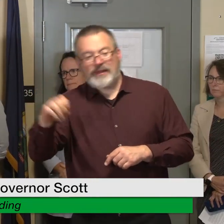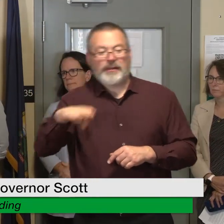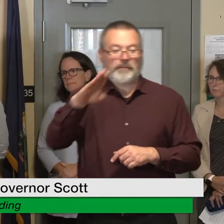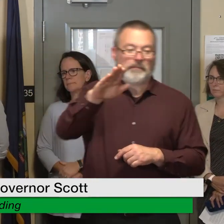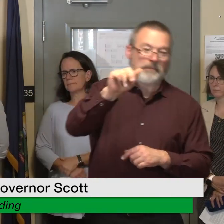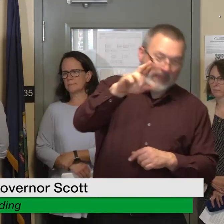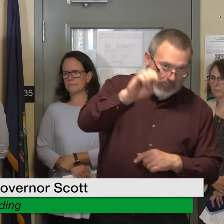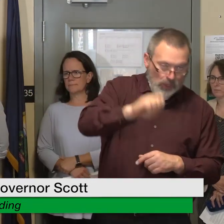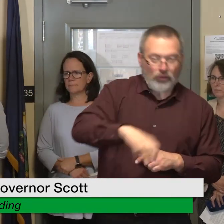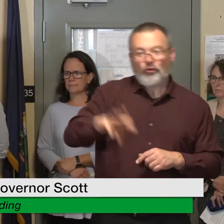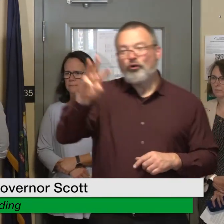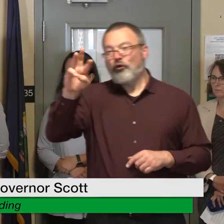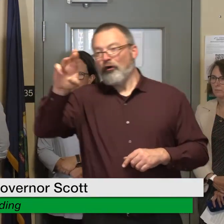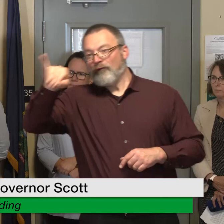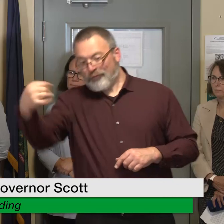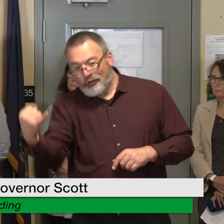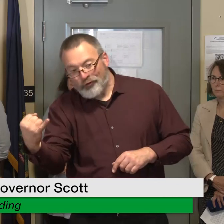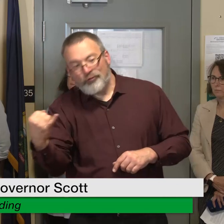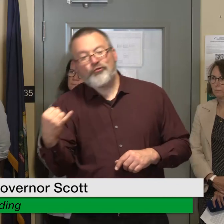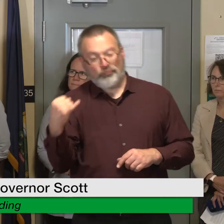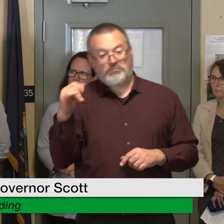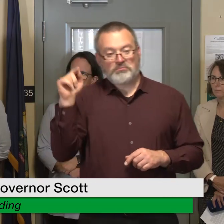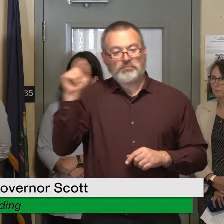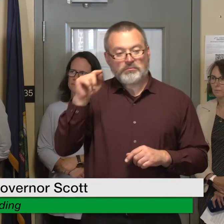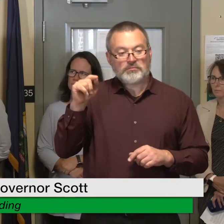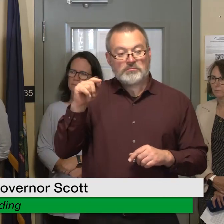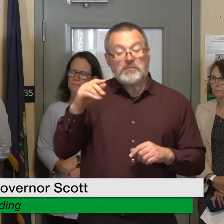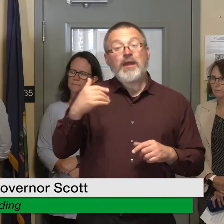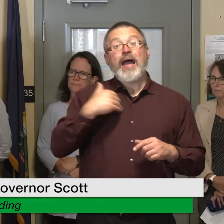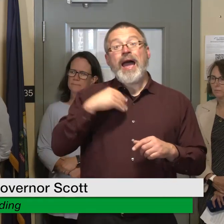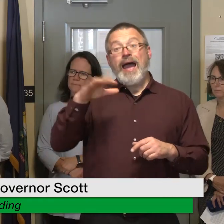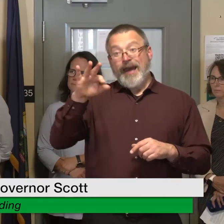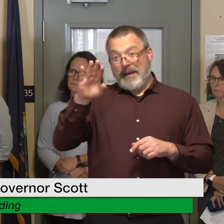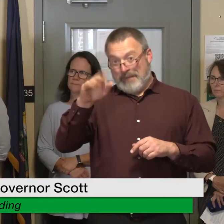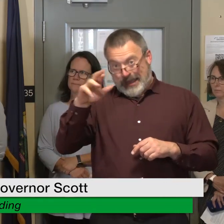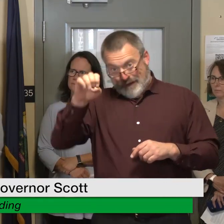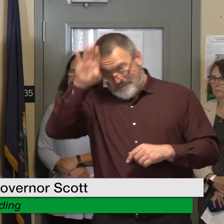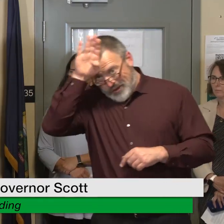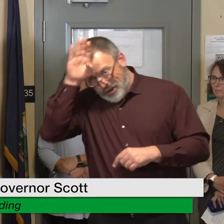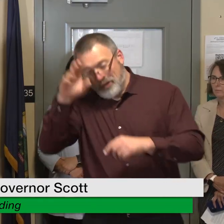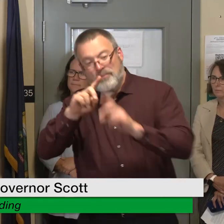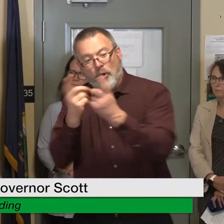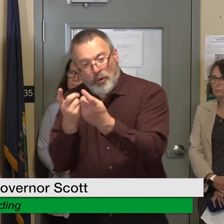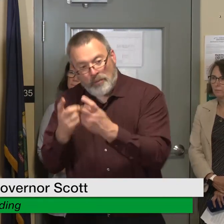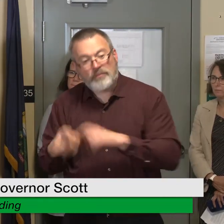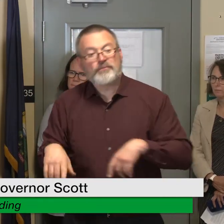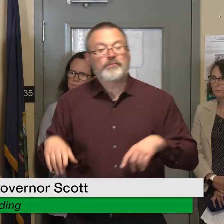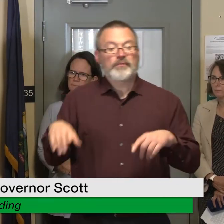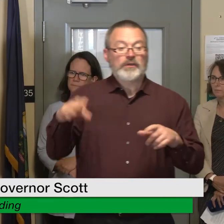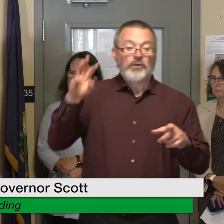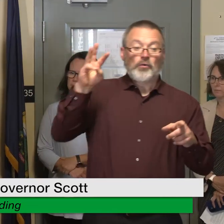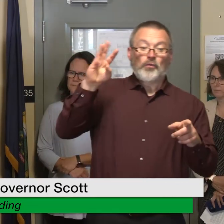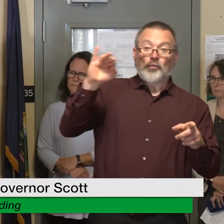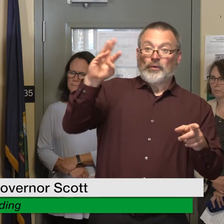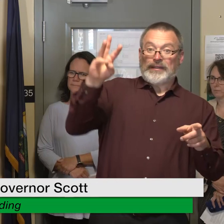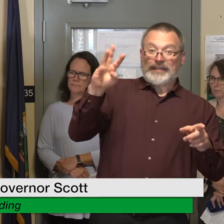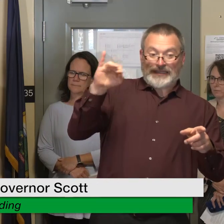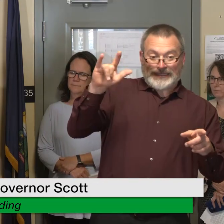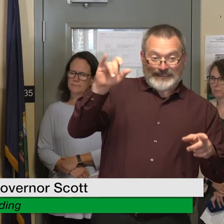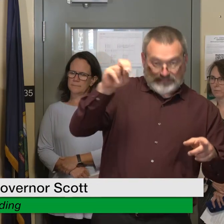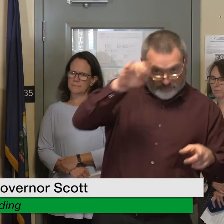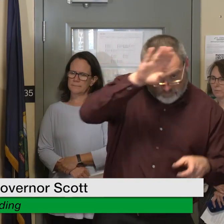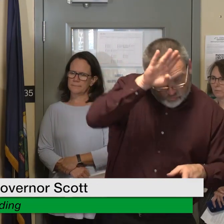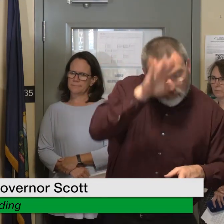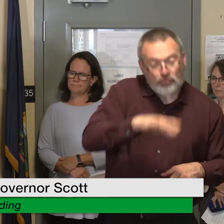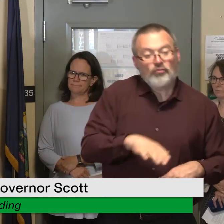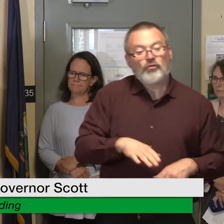also will be available at the Barrie Fire Department, as well as Williston Fire Department and St.